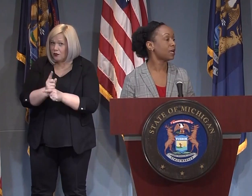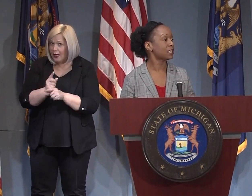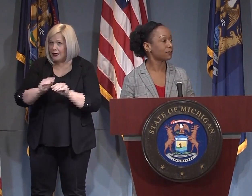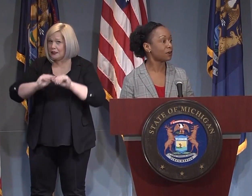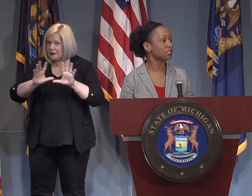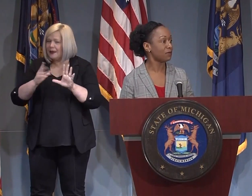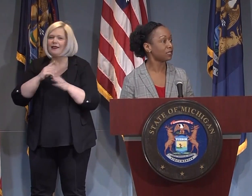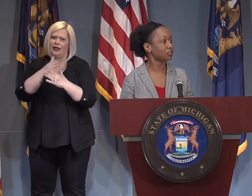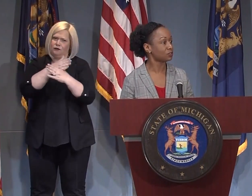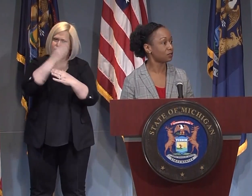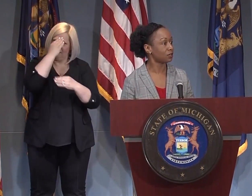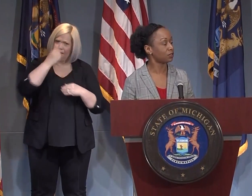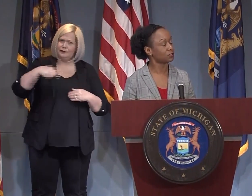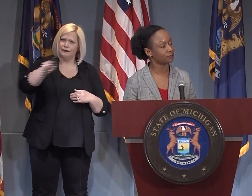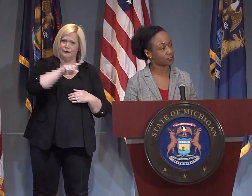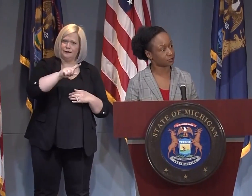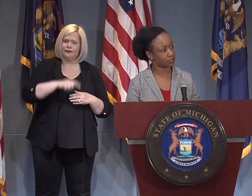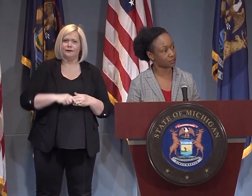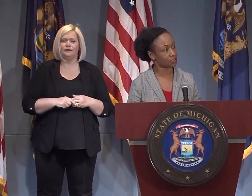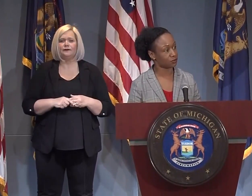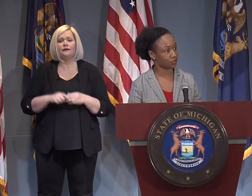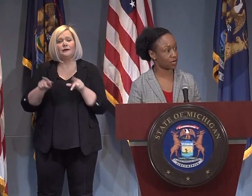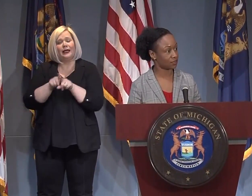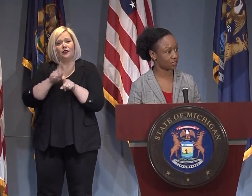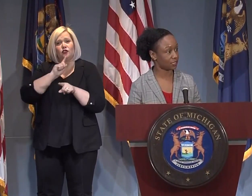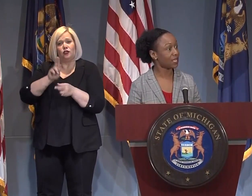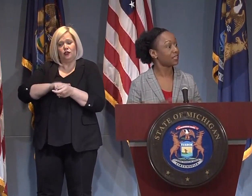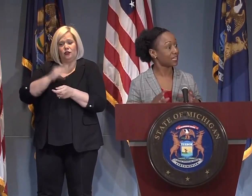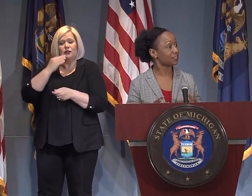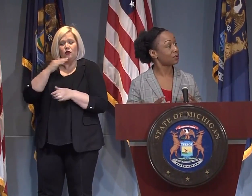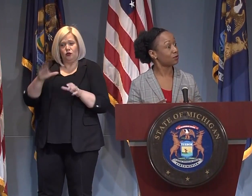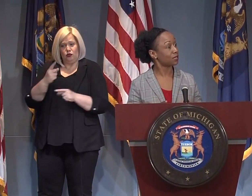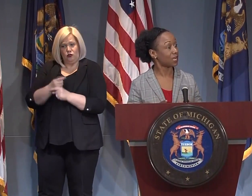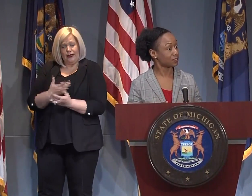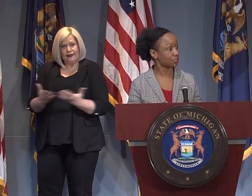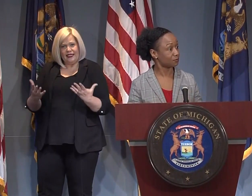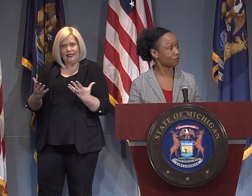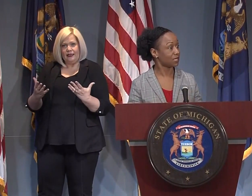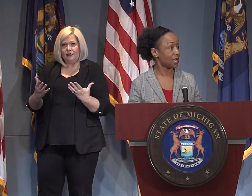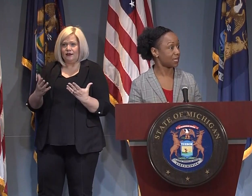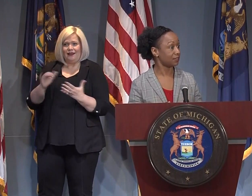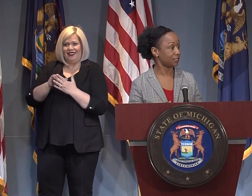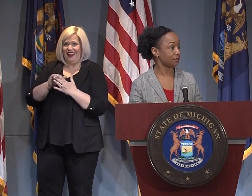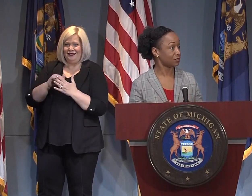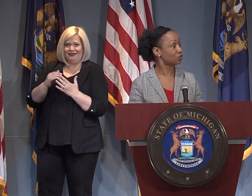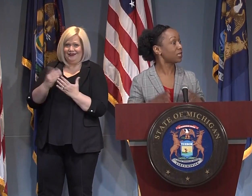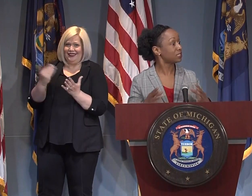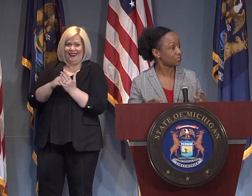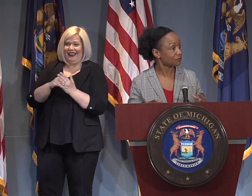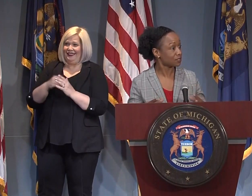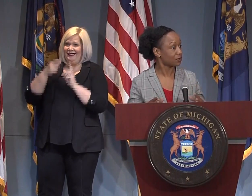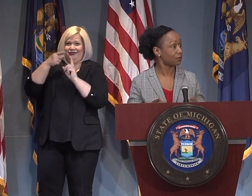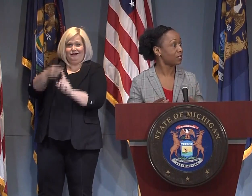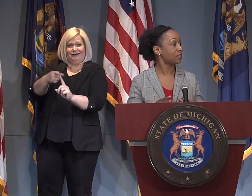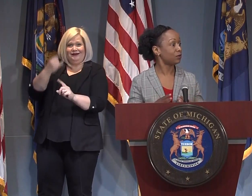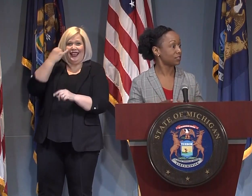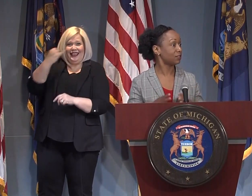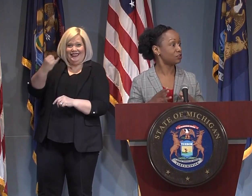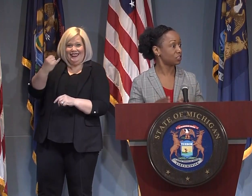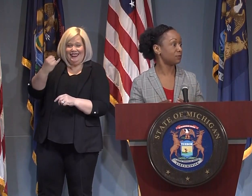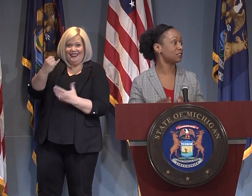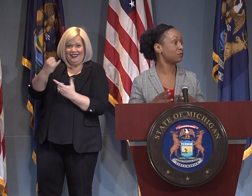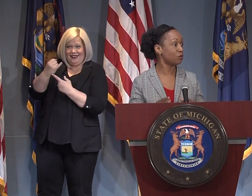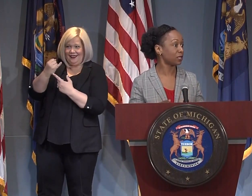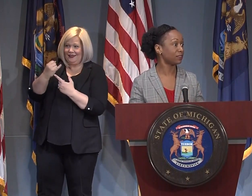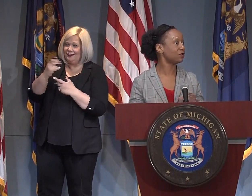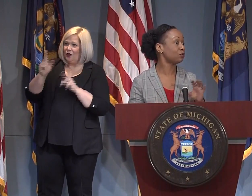week. As far as making sure our nursing facilities are doing the right thing, that's the whole concept behind the strike team. So the ones that are